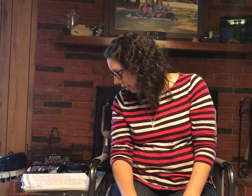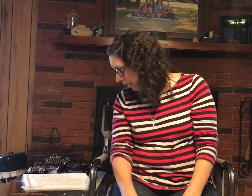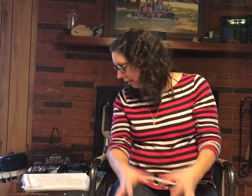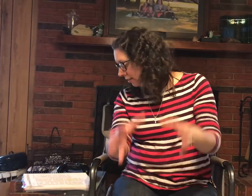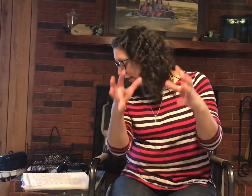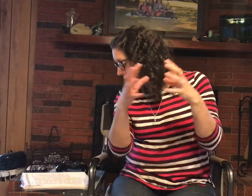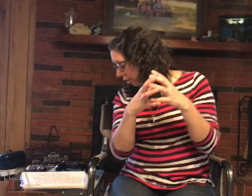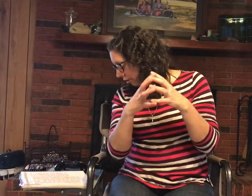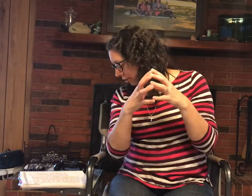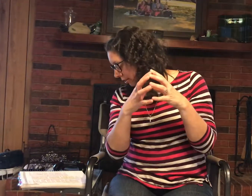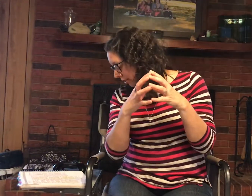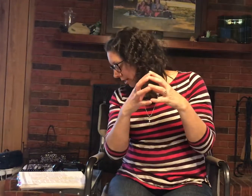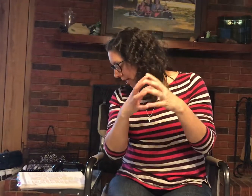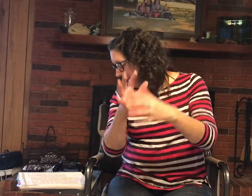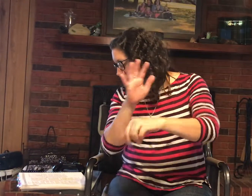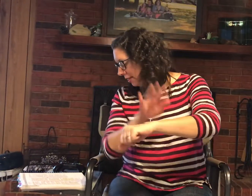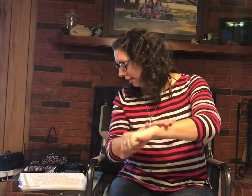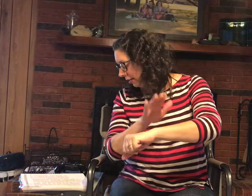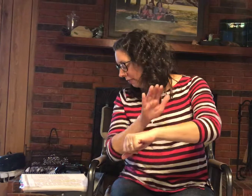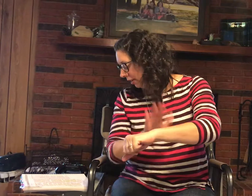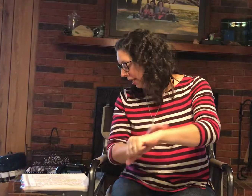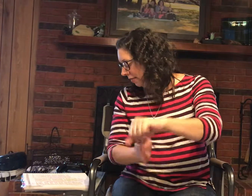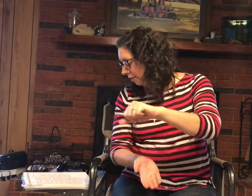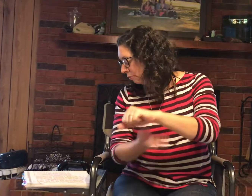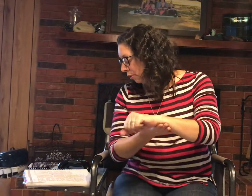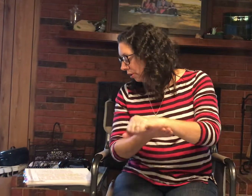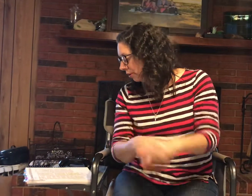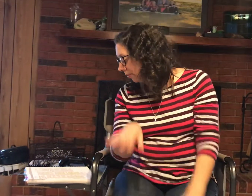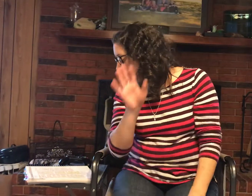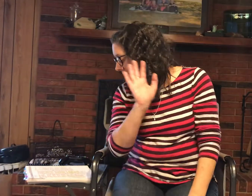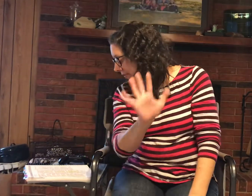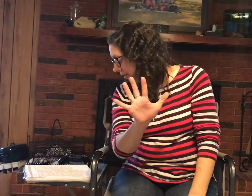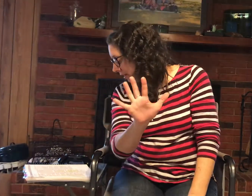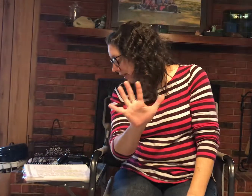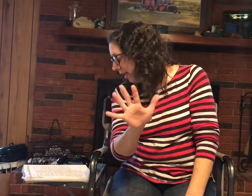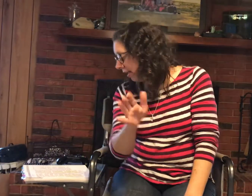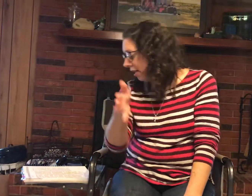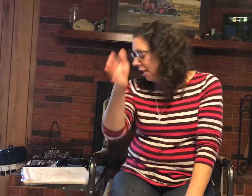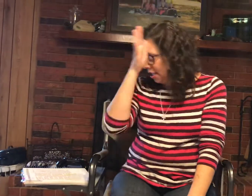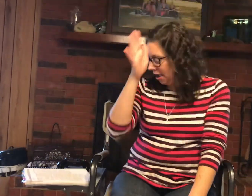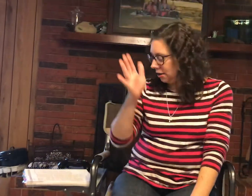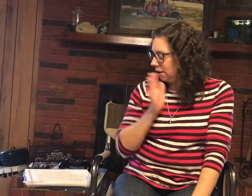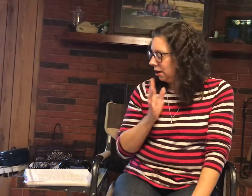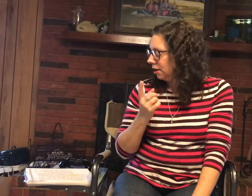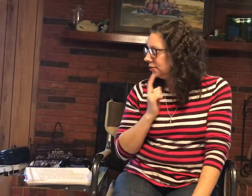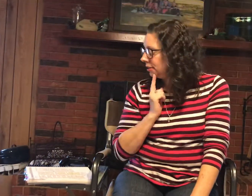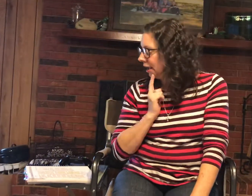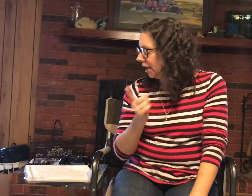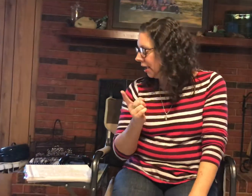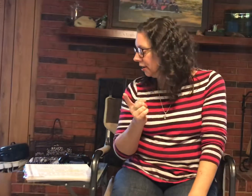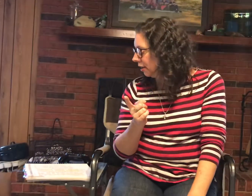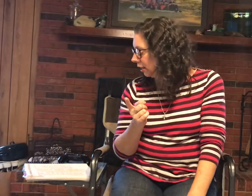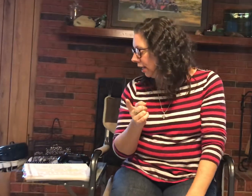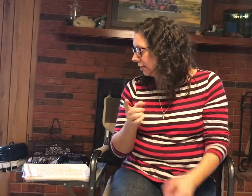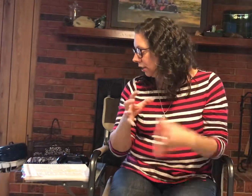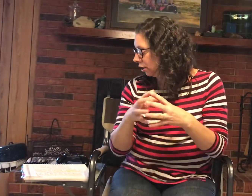in the earth. And the evening and the morning were the 5th day. And God said, let the